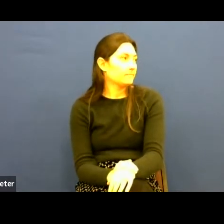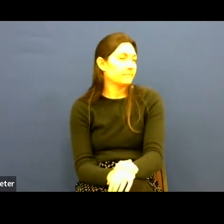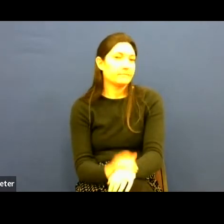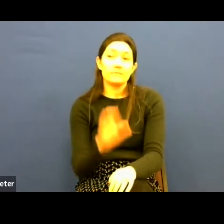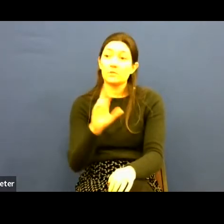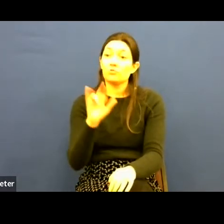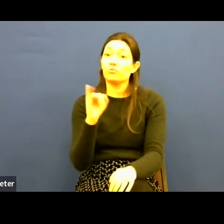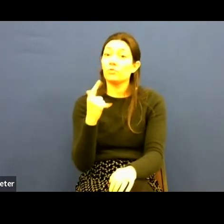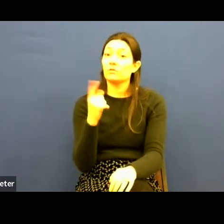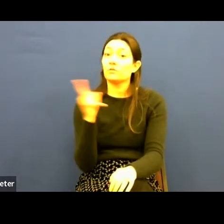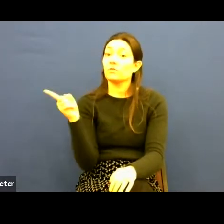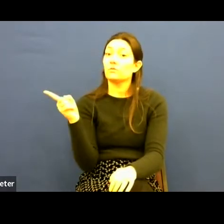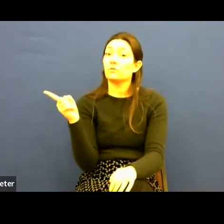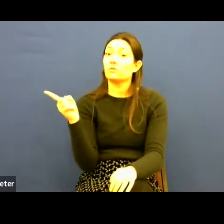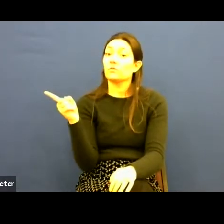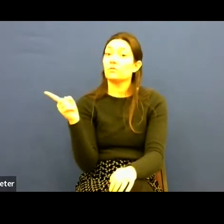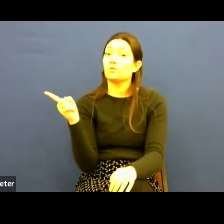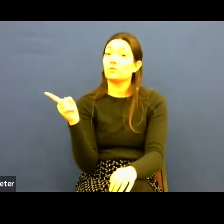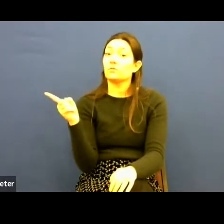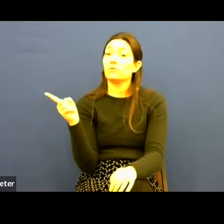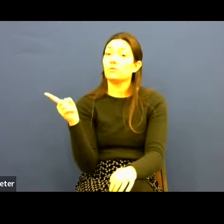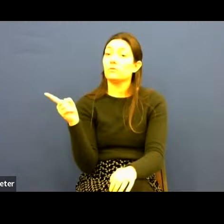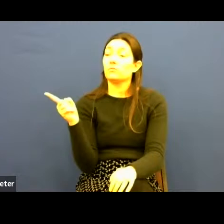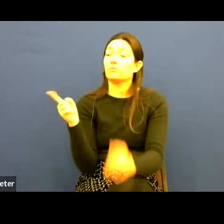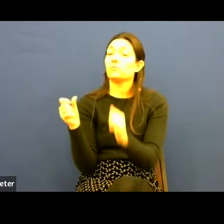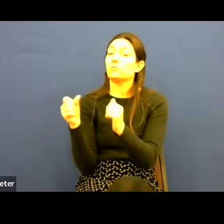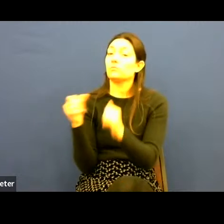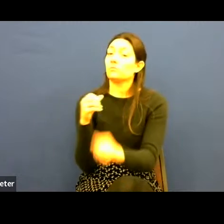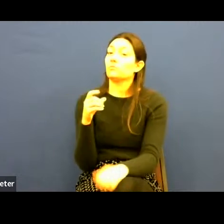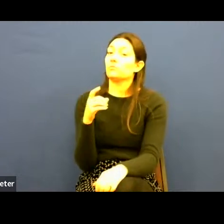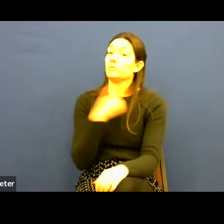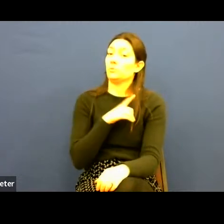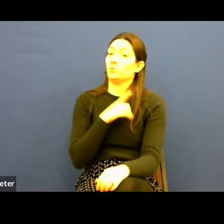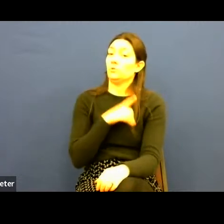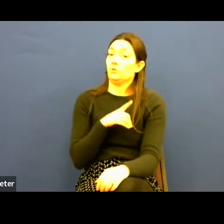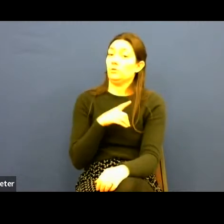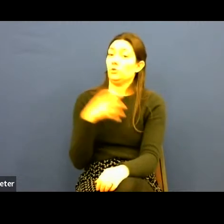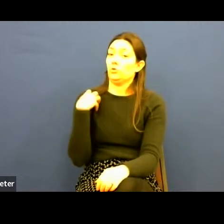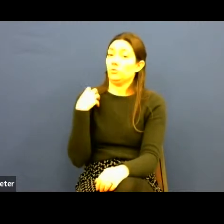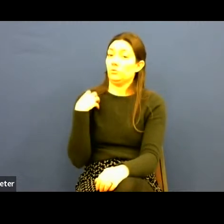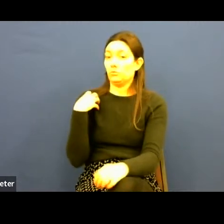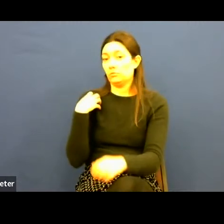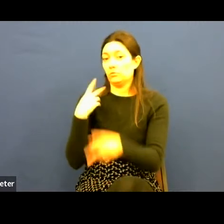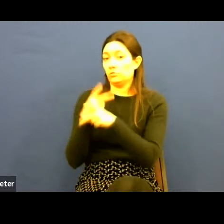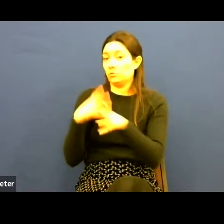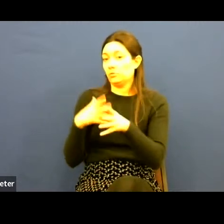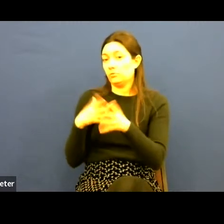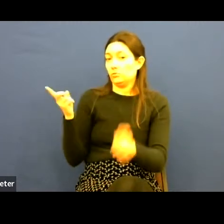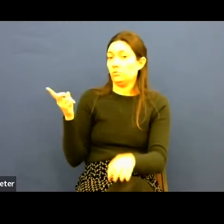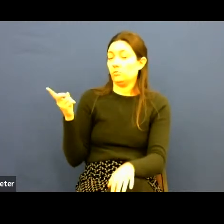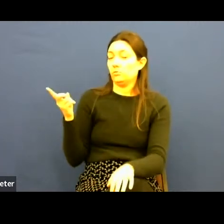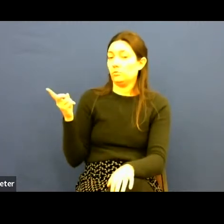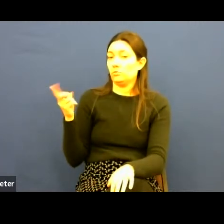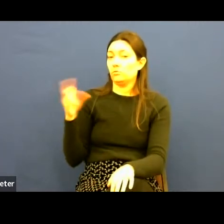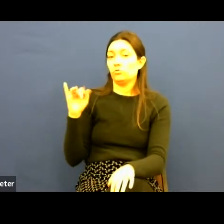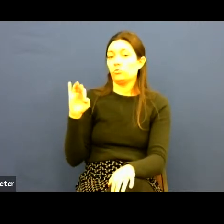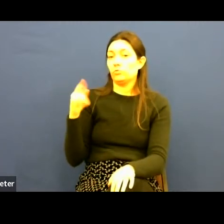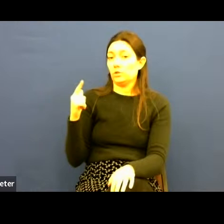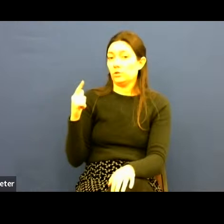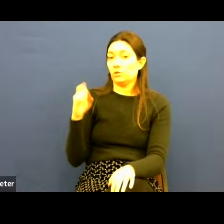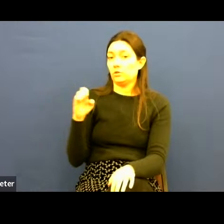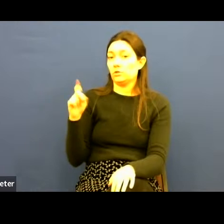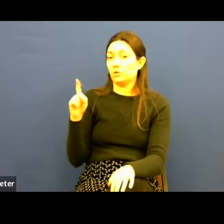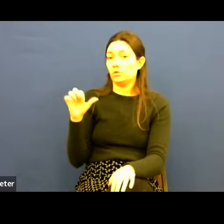Craig, for those who don't know that, referring to Deputy Town Supervisor Craig Eckert, has worked on this tirelessly,